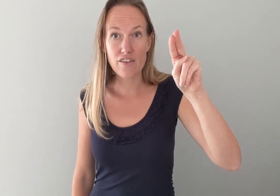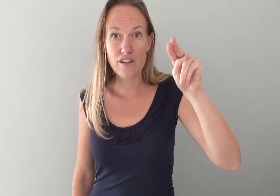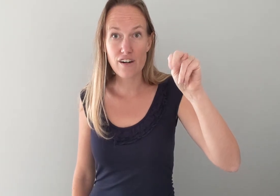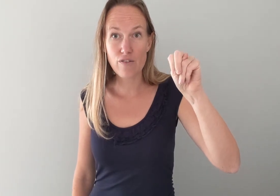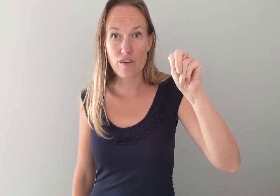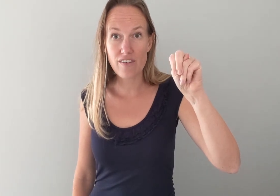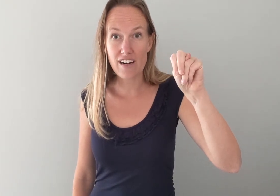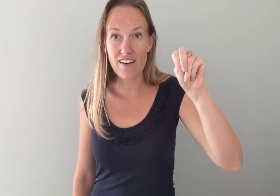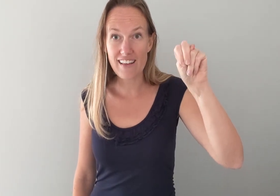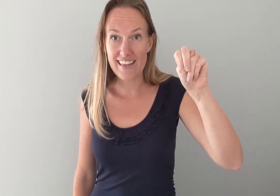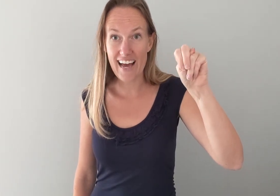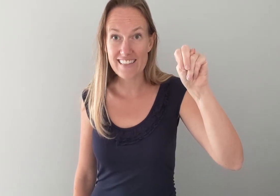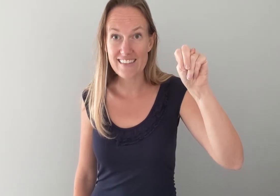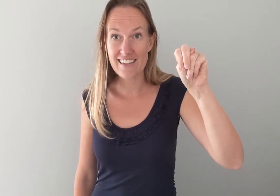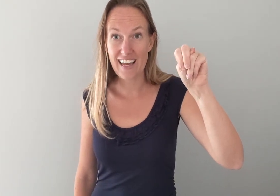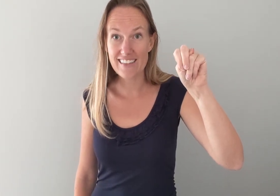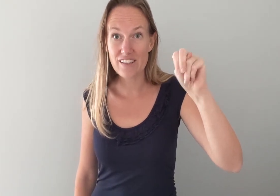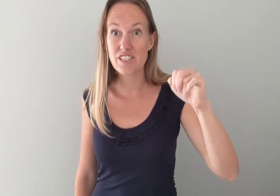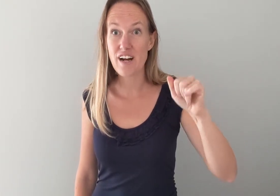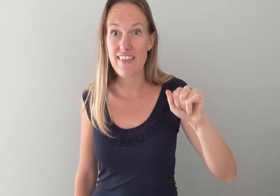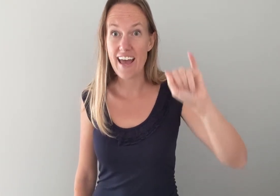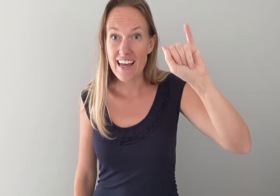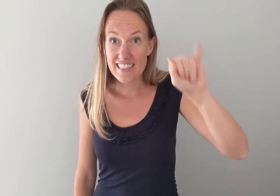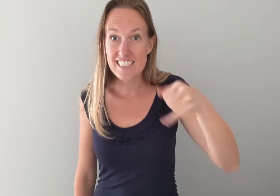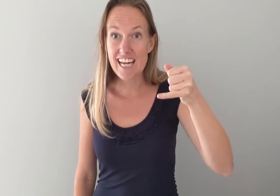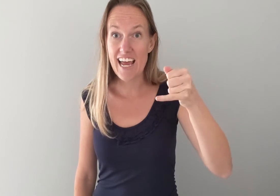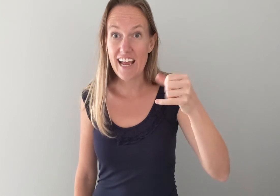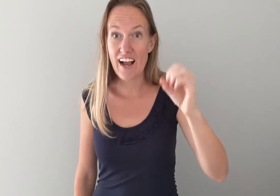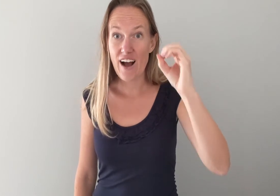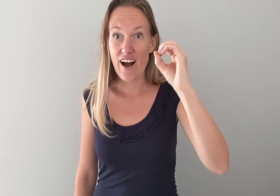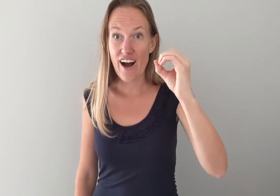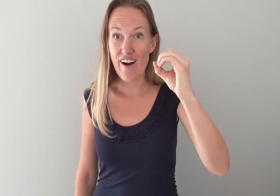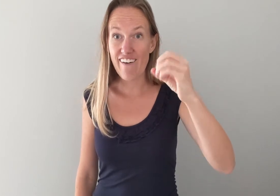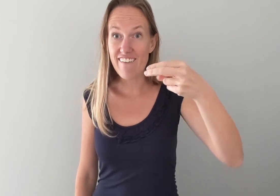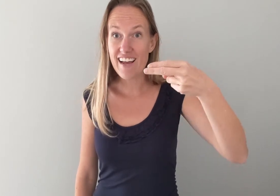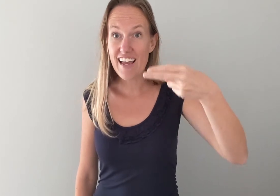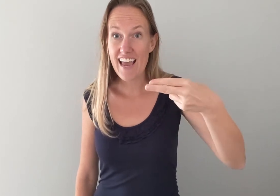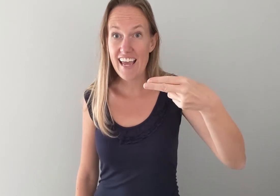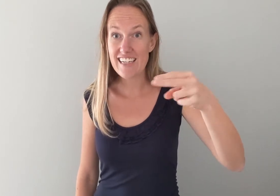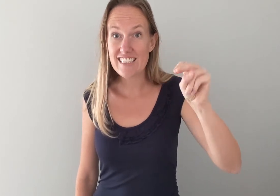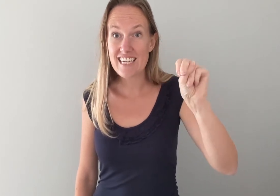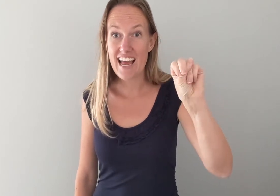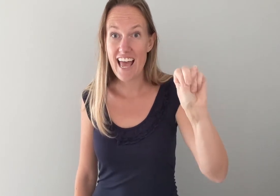and our fourth finger, like that. Okay, so let's try that. J, O, H,